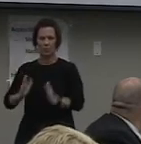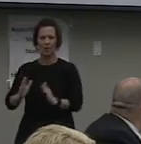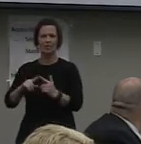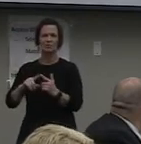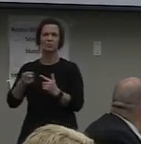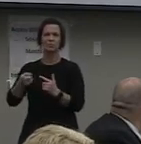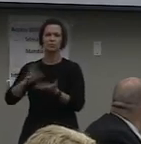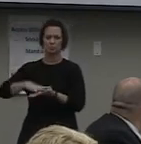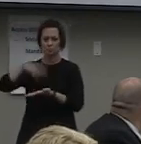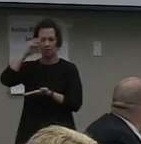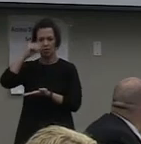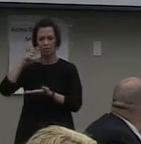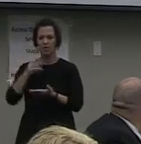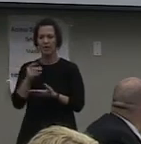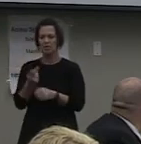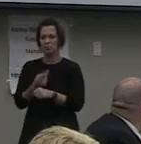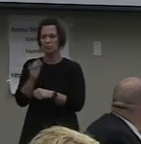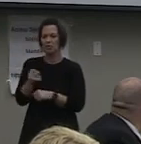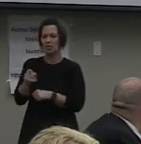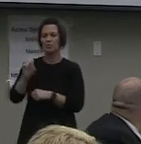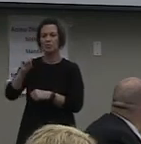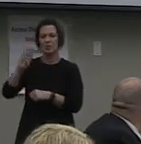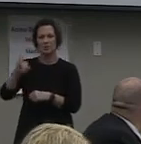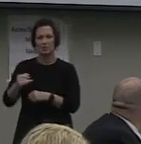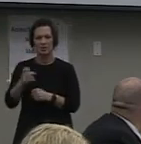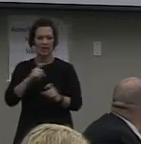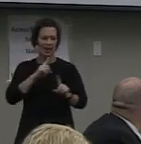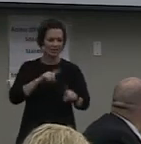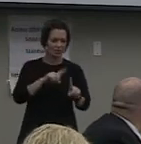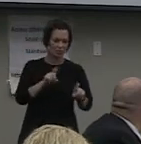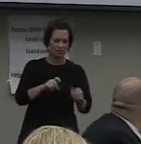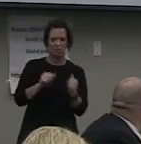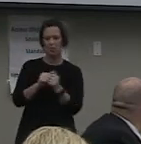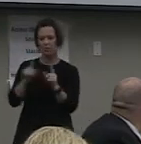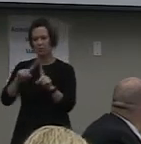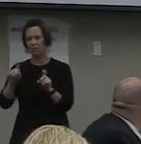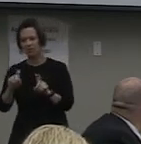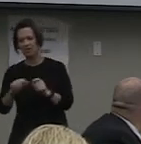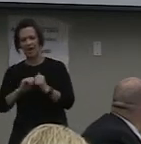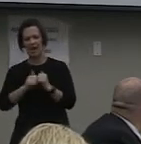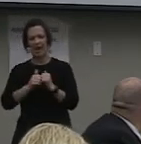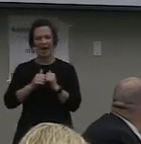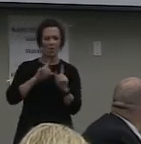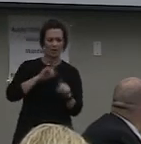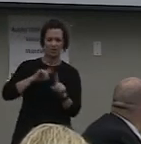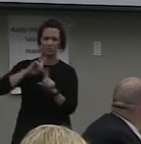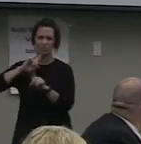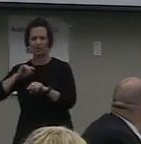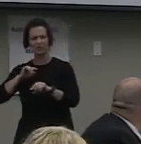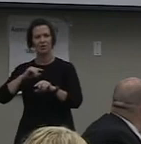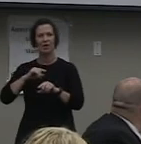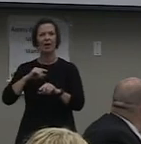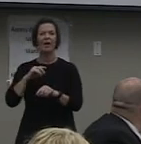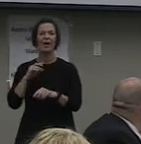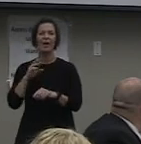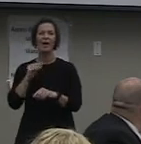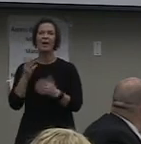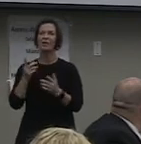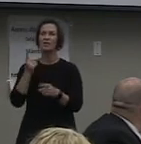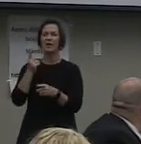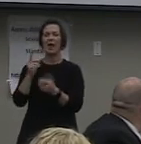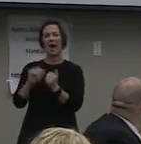taking these subjects and answering a question with a question, and learning how to develop the correct questions to ask